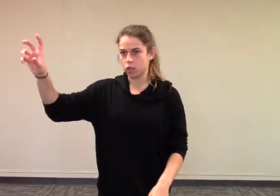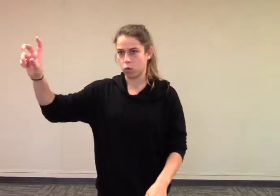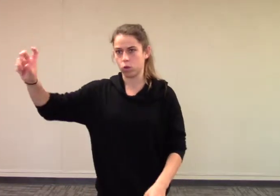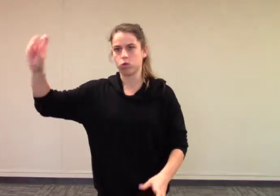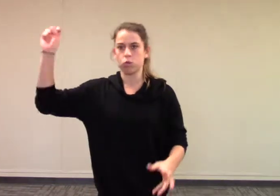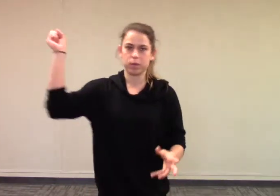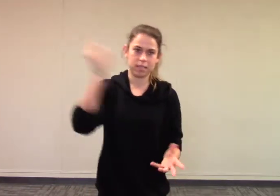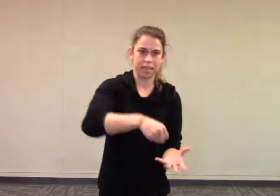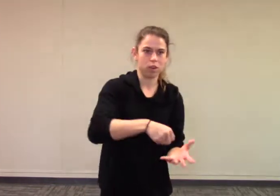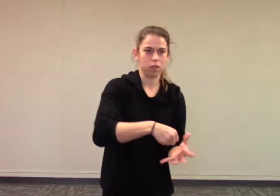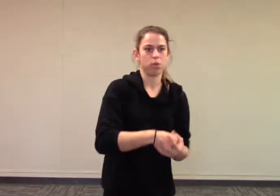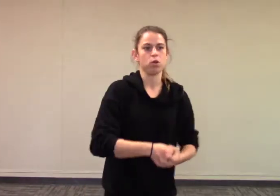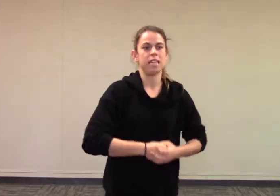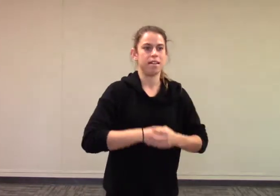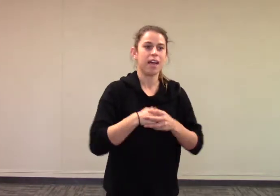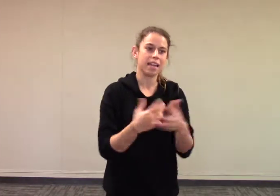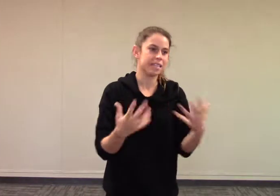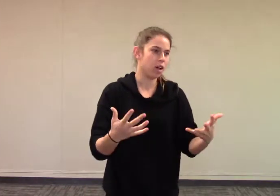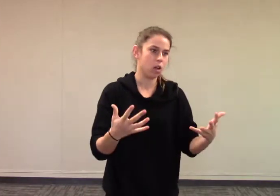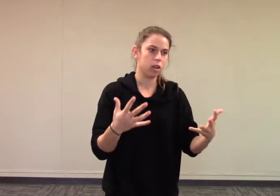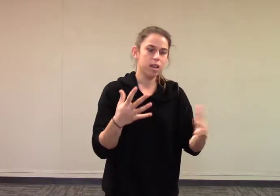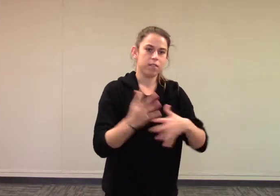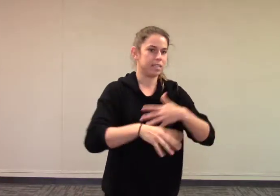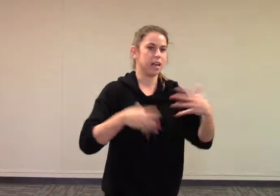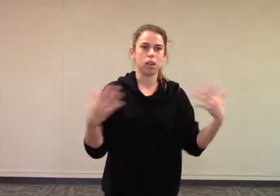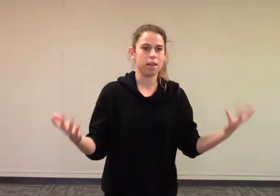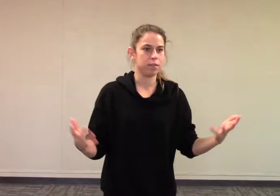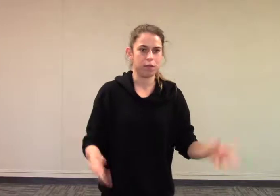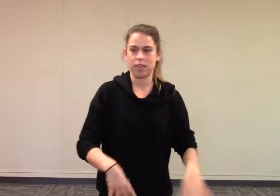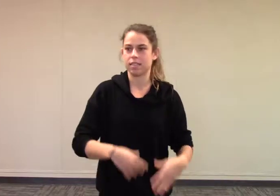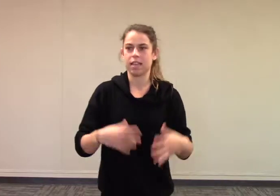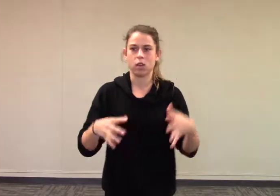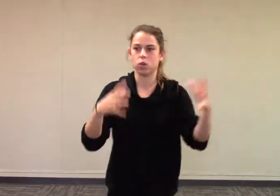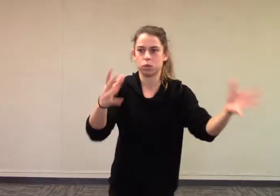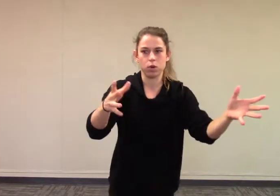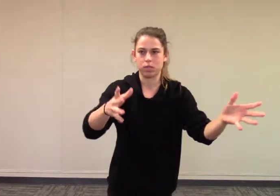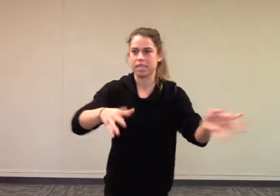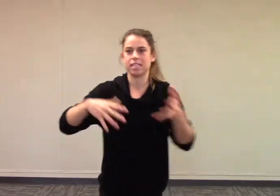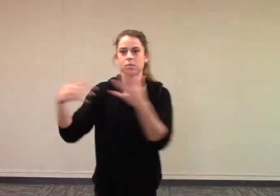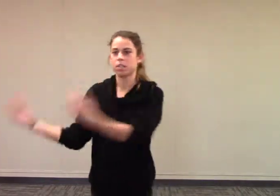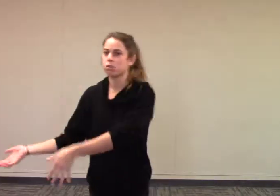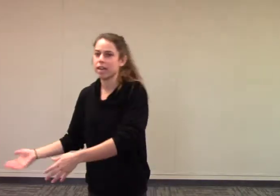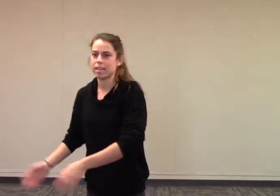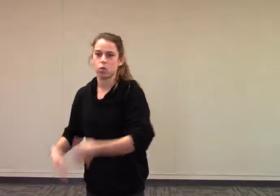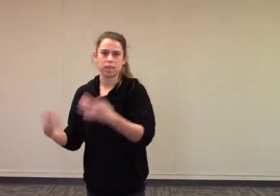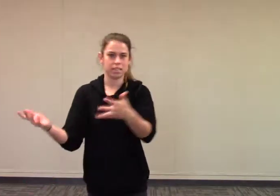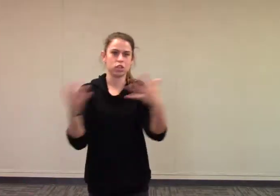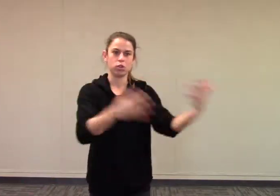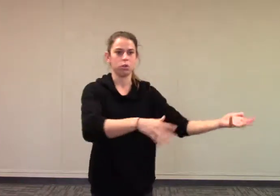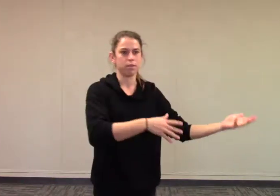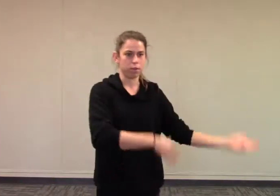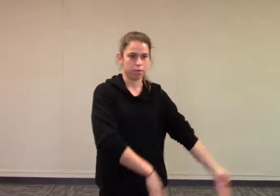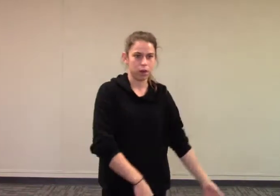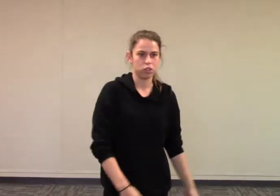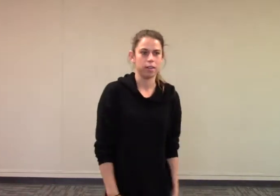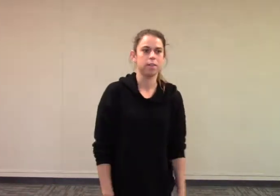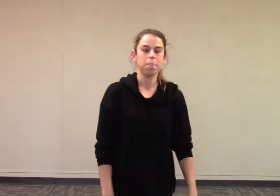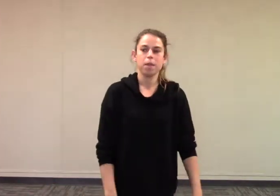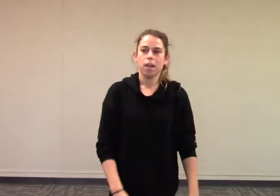phosphoryl group, stick it on the protein. That can tell the cell a lot of different things like, oh, this protein needs to be degraded or it needs to go do a different function.